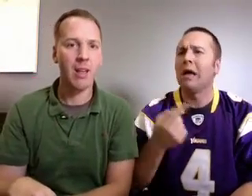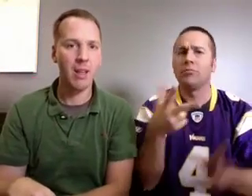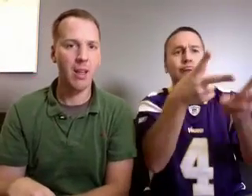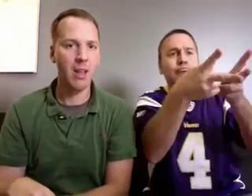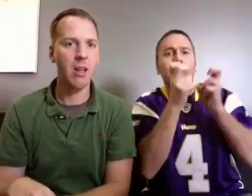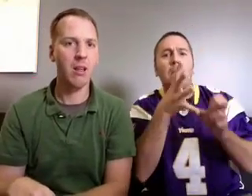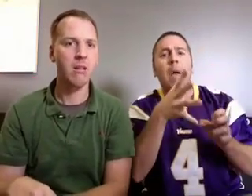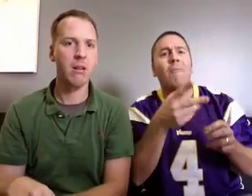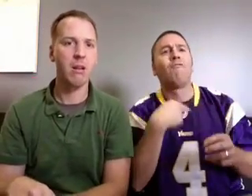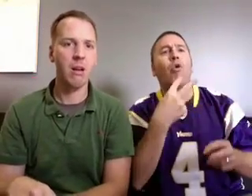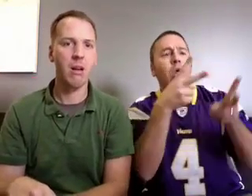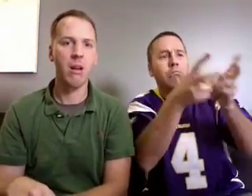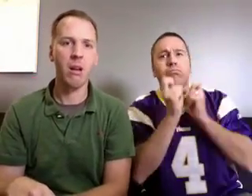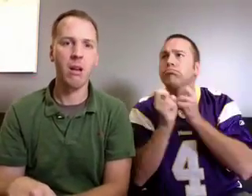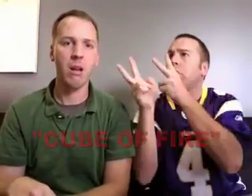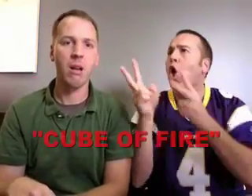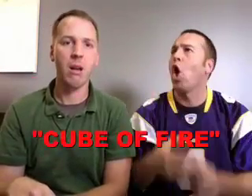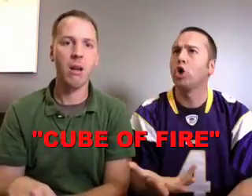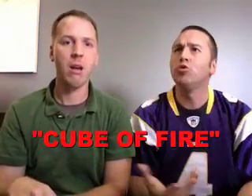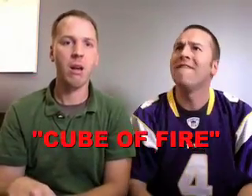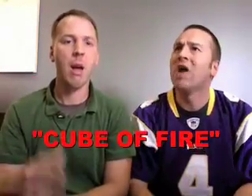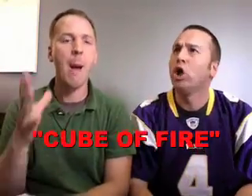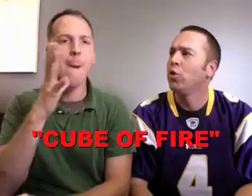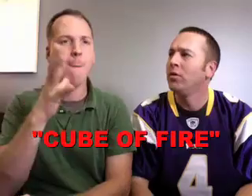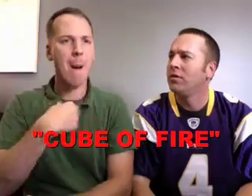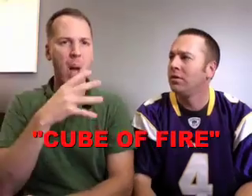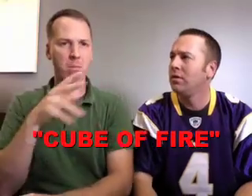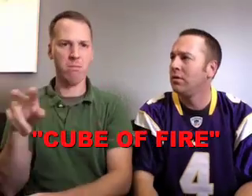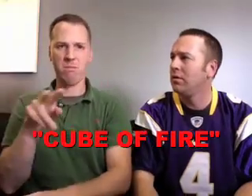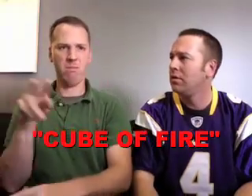right. So I said, "Yeah, we've got a cubifier." The cubifier?